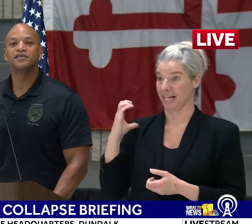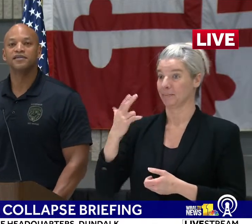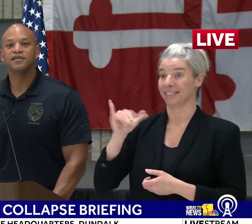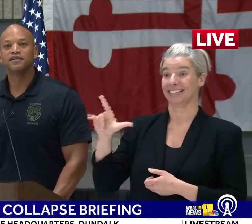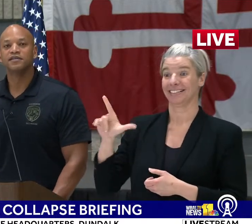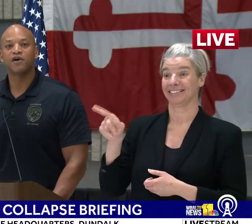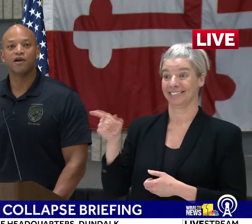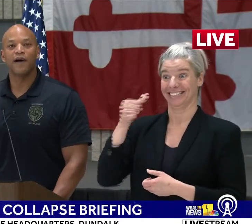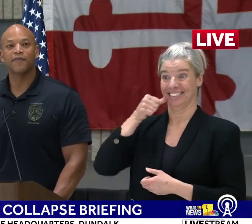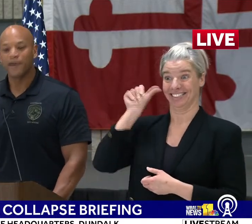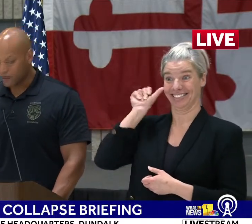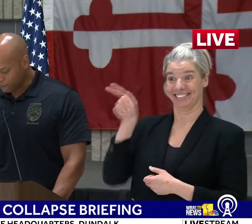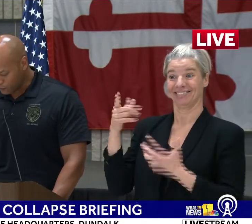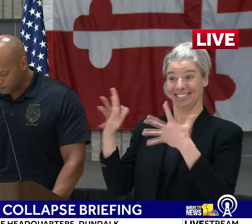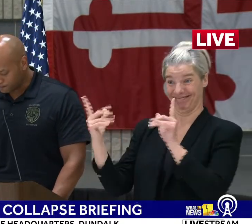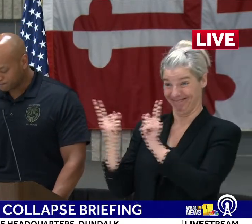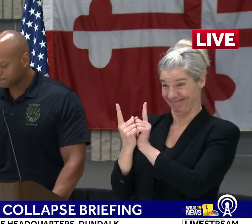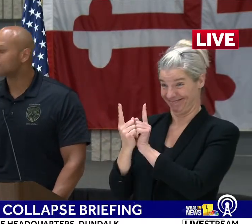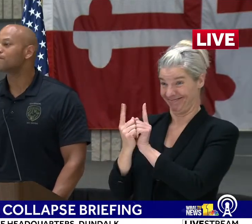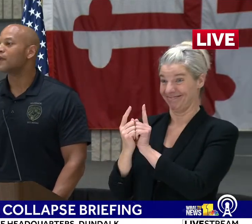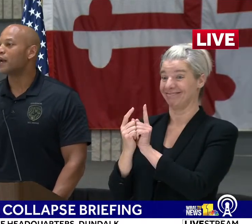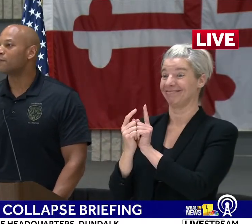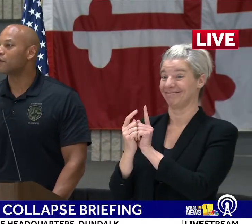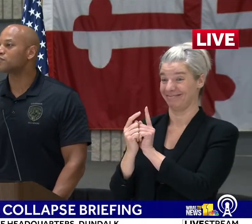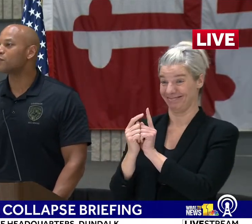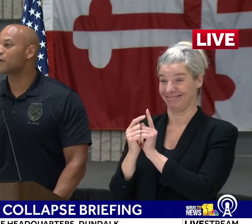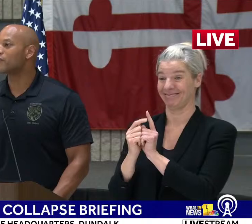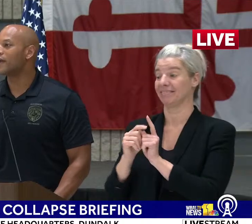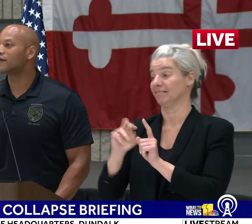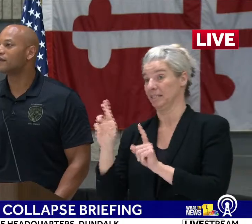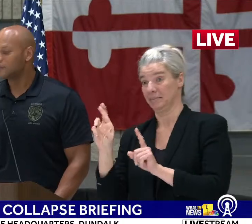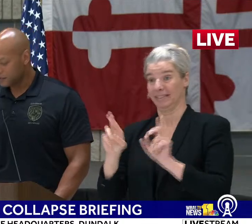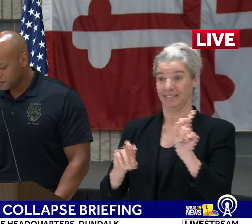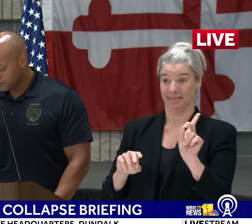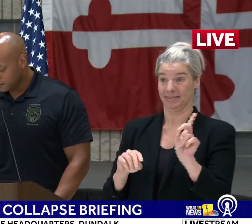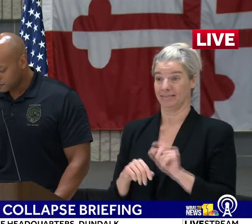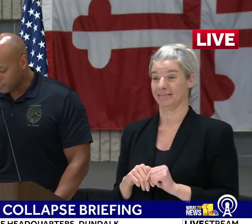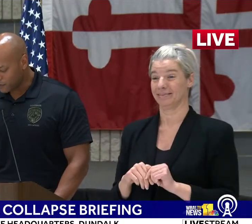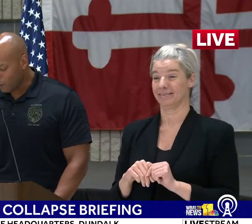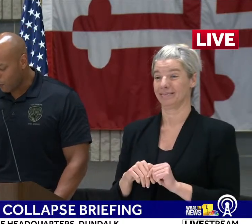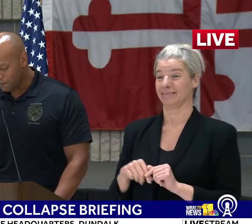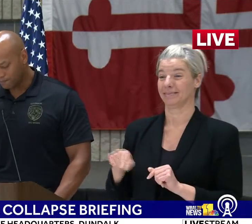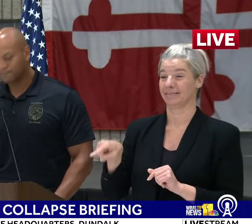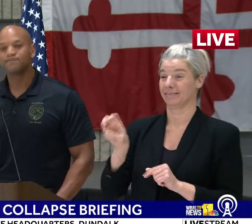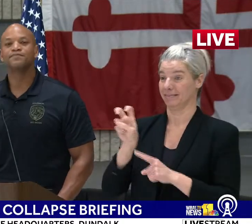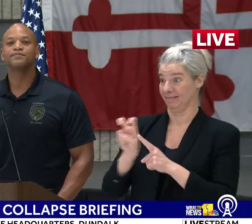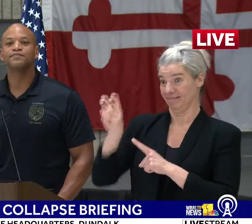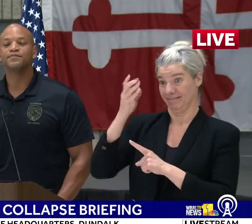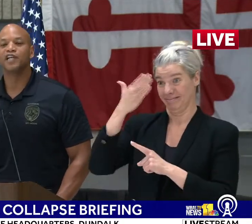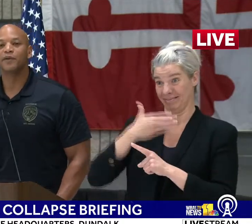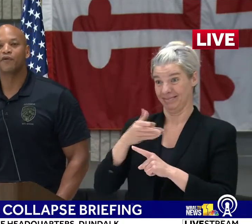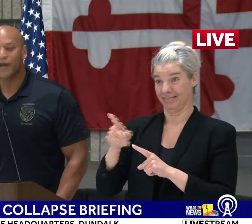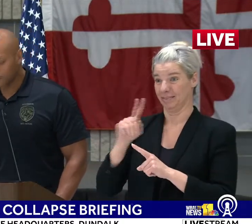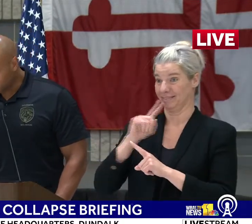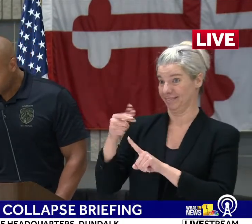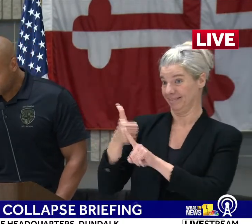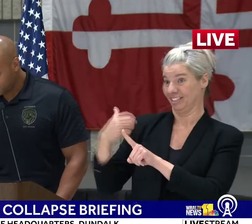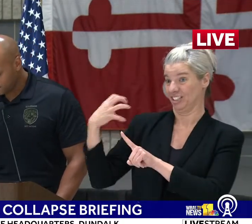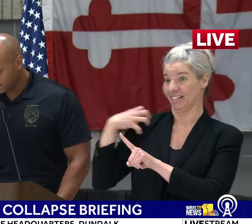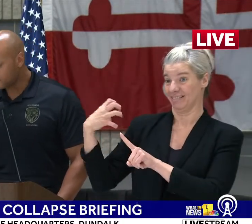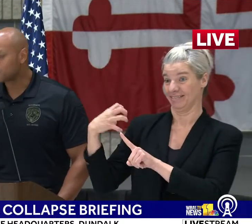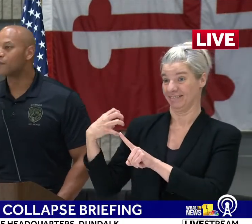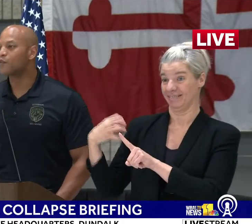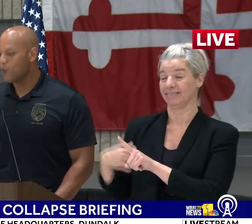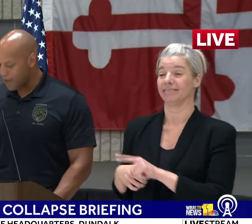both parties to talk about the path forward. And I personally want to thank Chairman Cole, Chairman